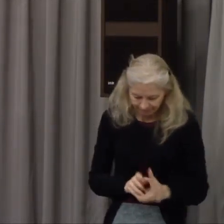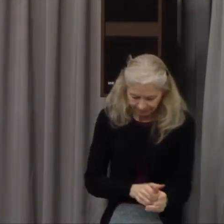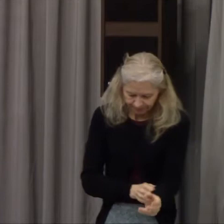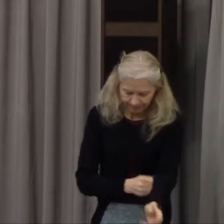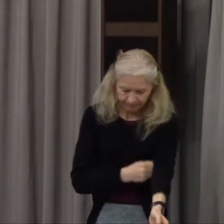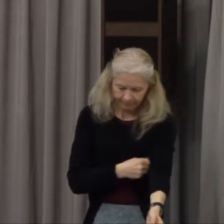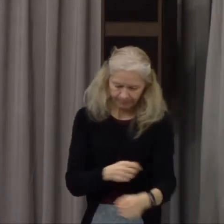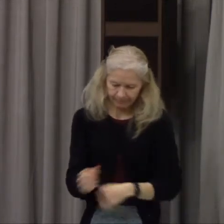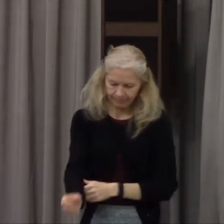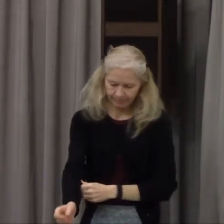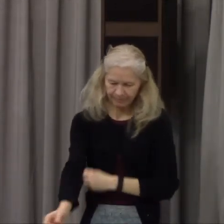this judgment.